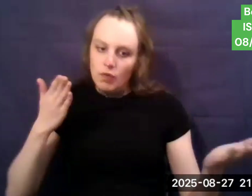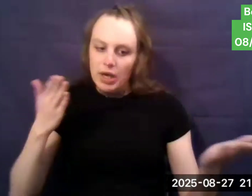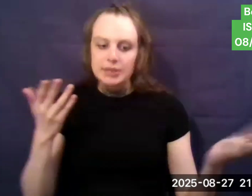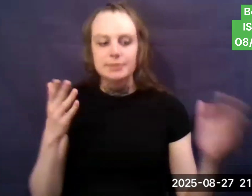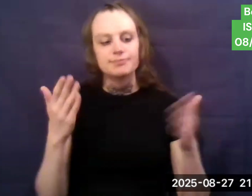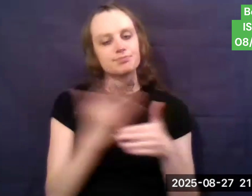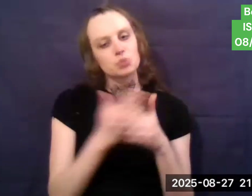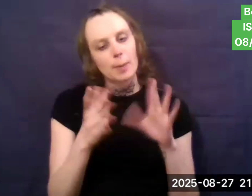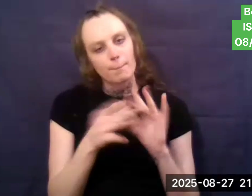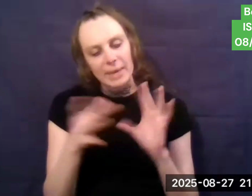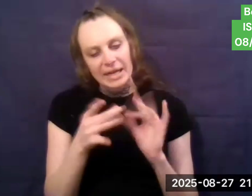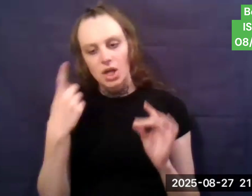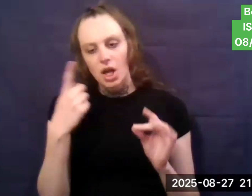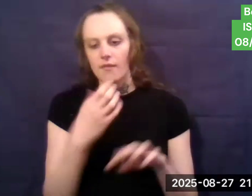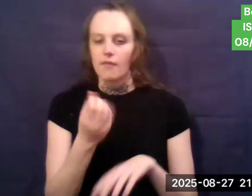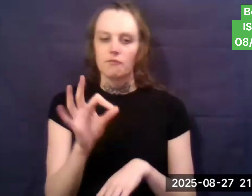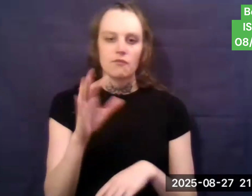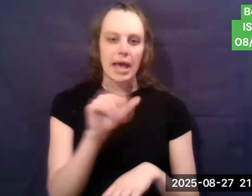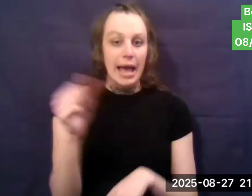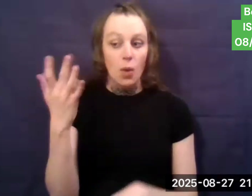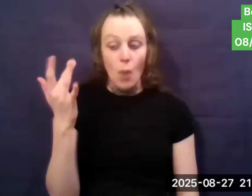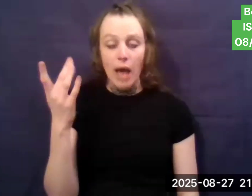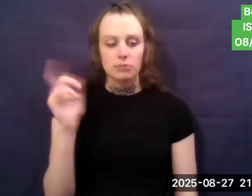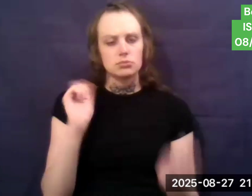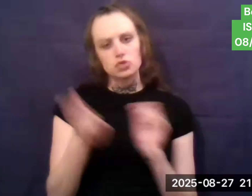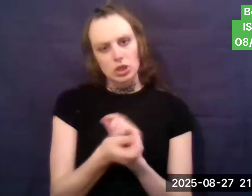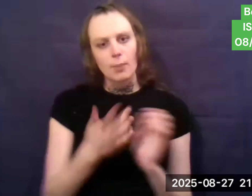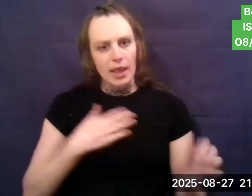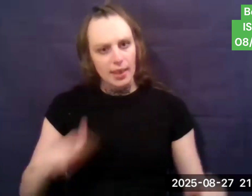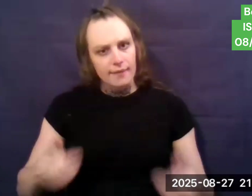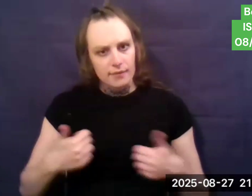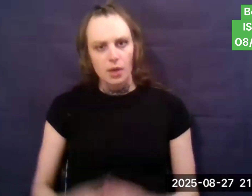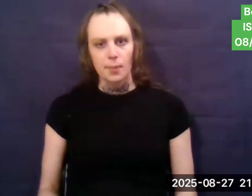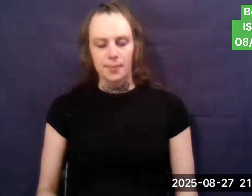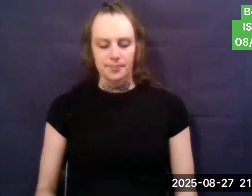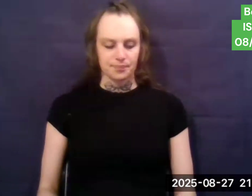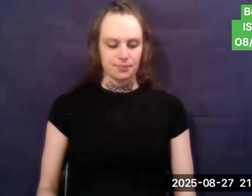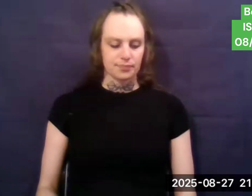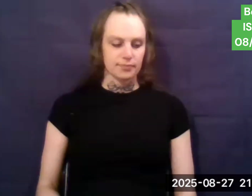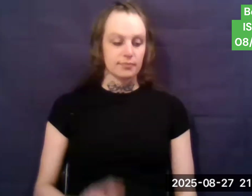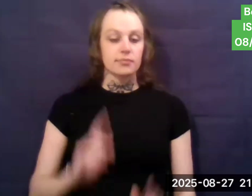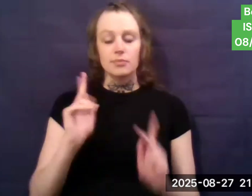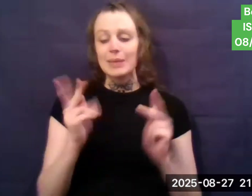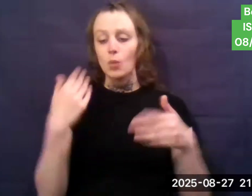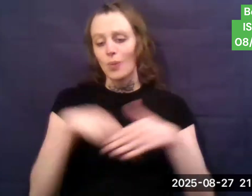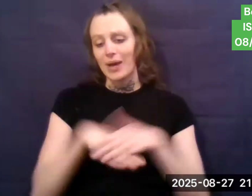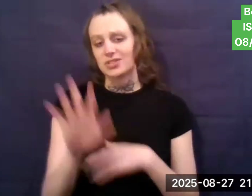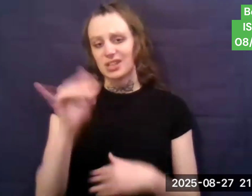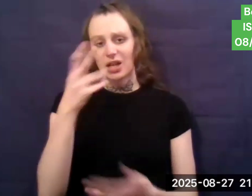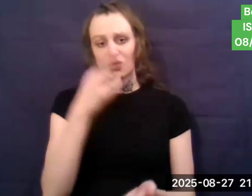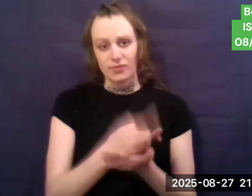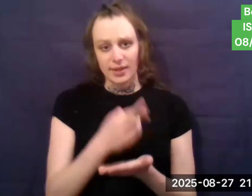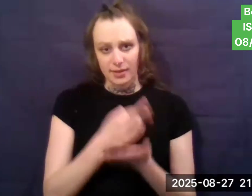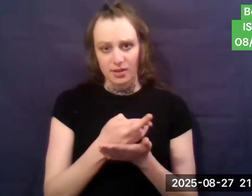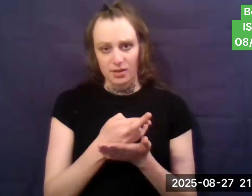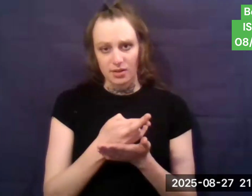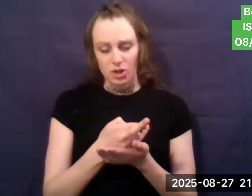Um, and these people who came into this treatment center gave me my first AA